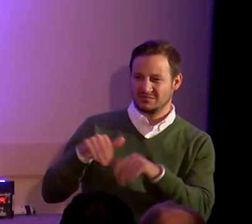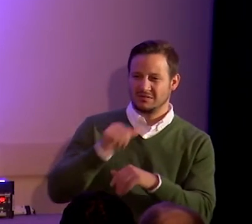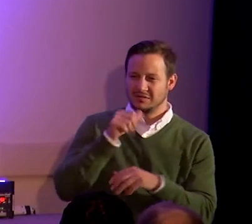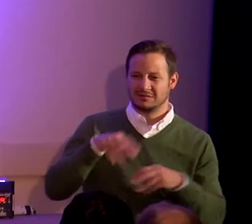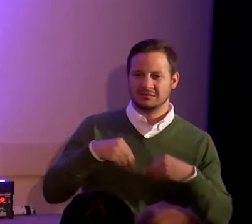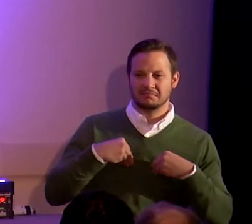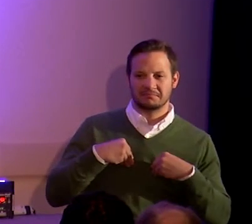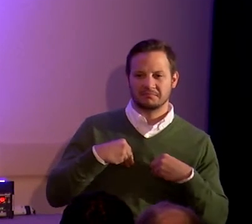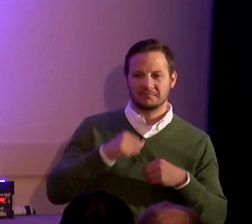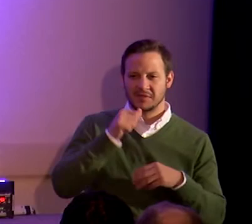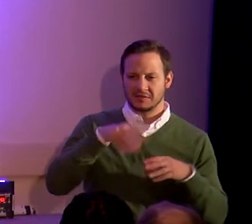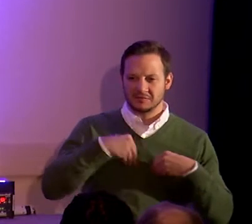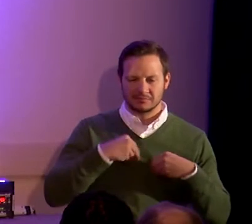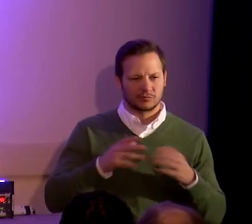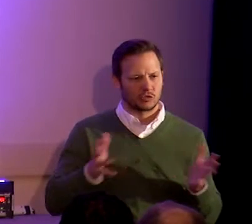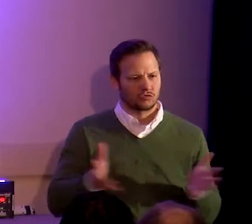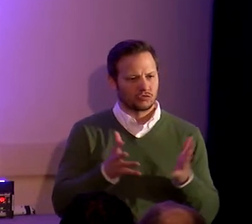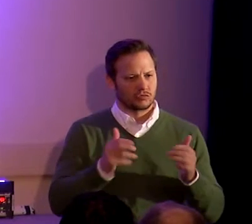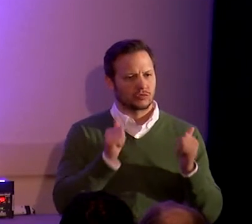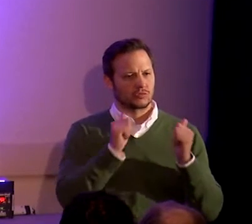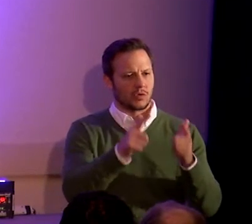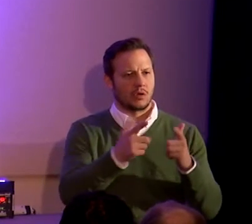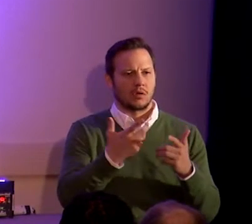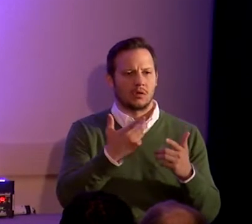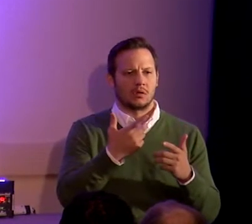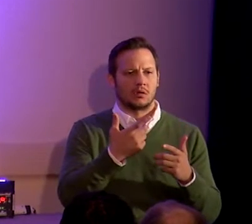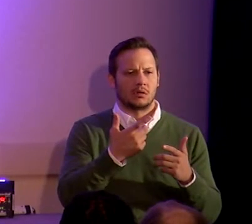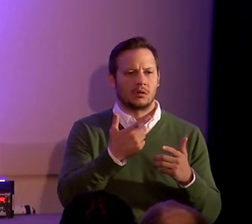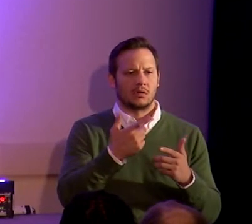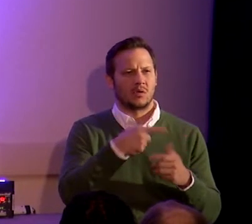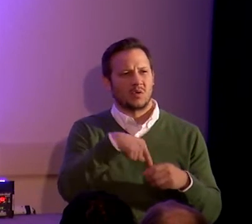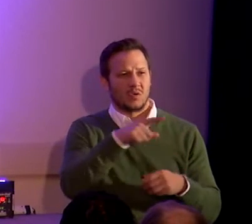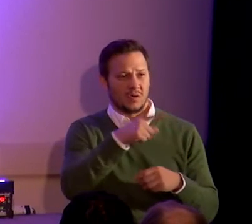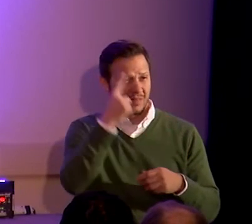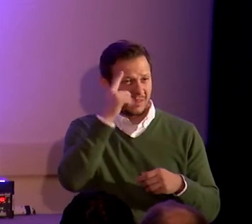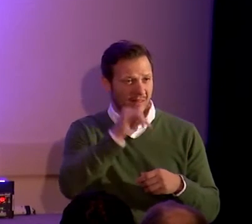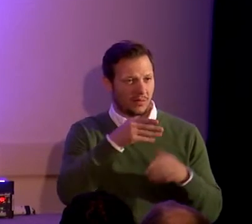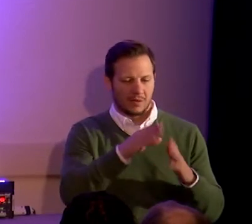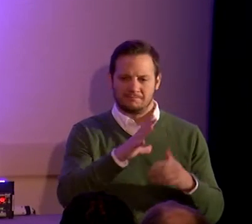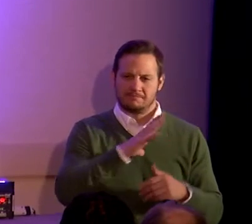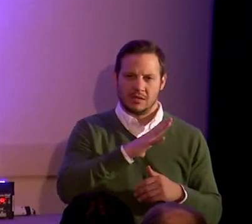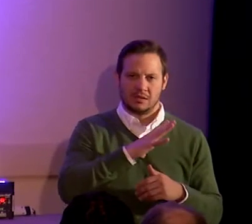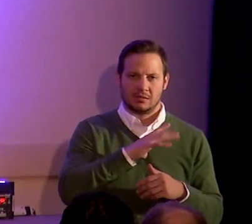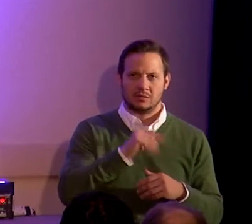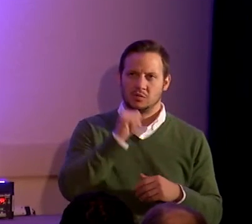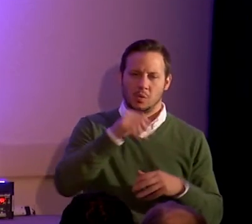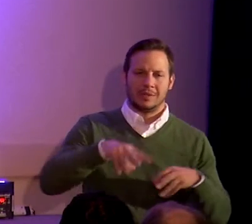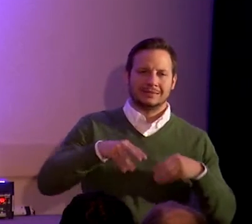well-being, of encouraging all of us to refuse to write ourselves off or to accept the tyranny of the majority.